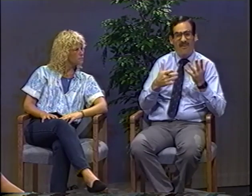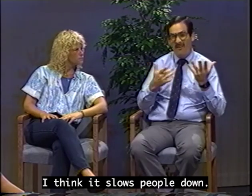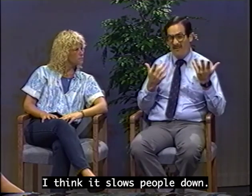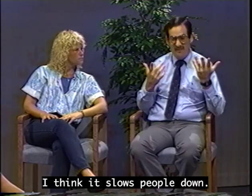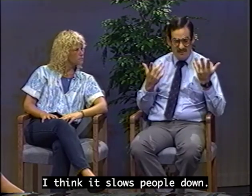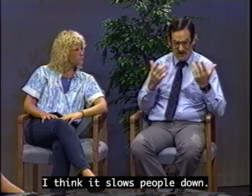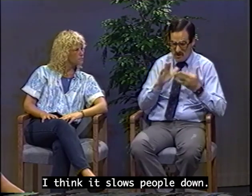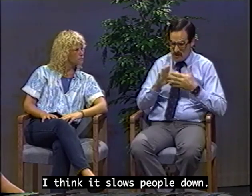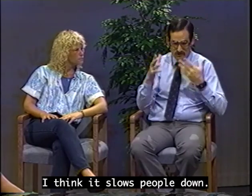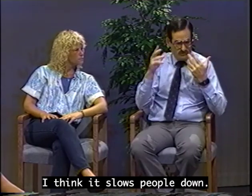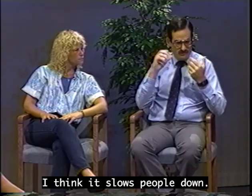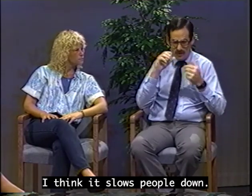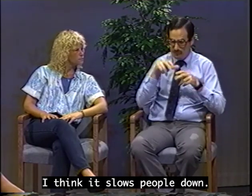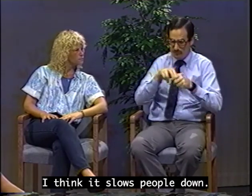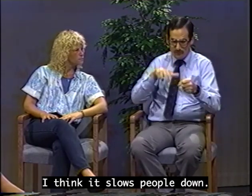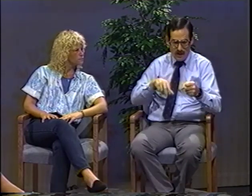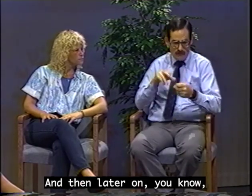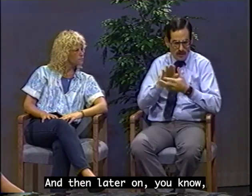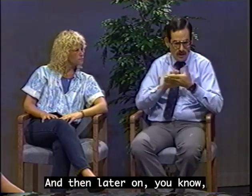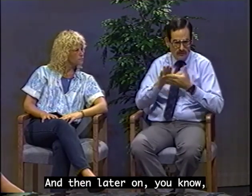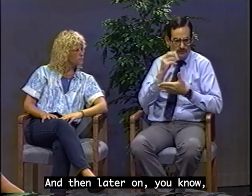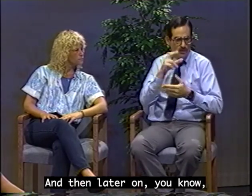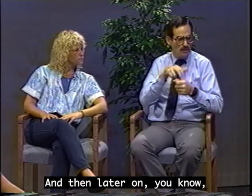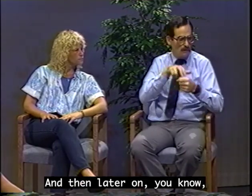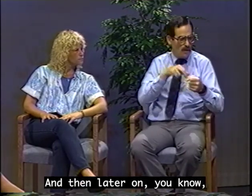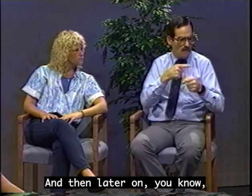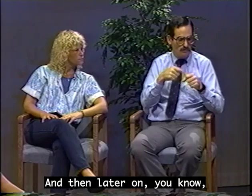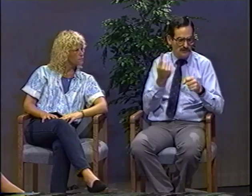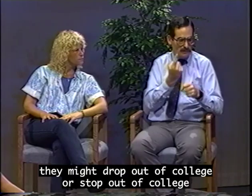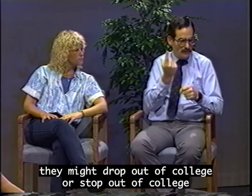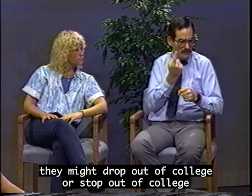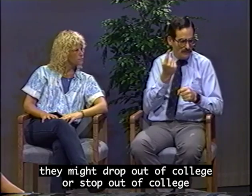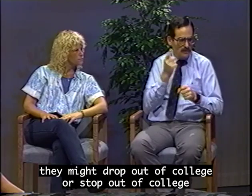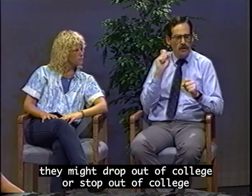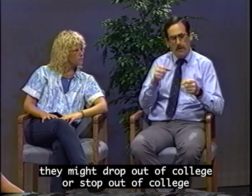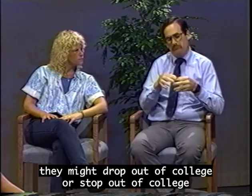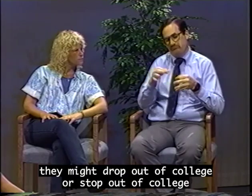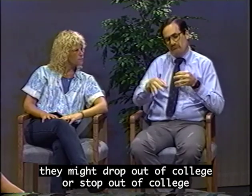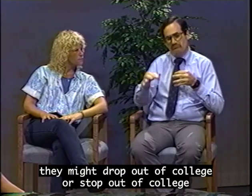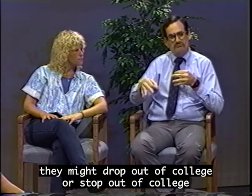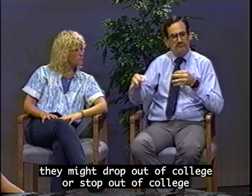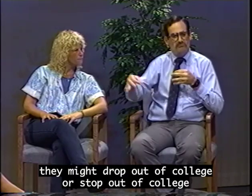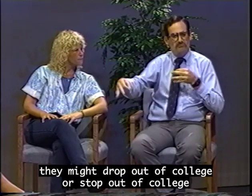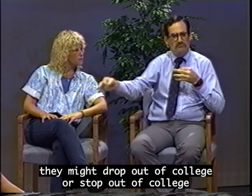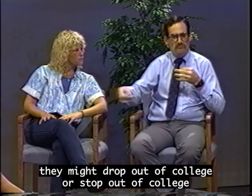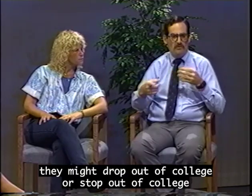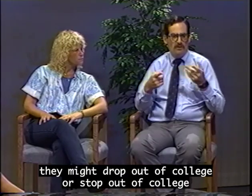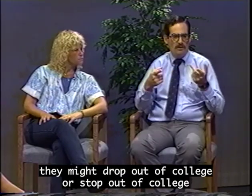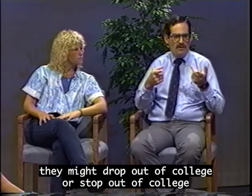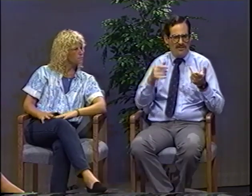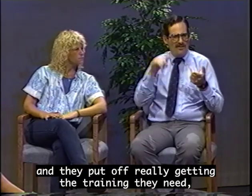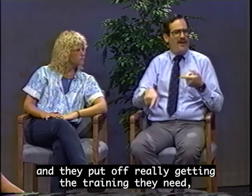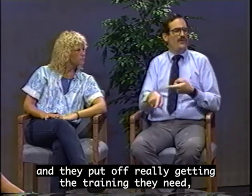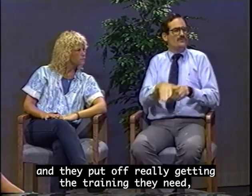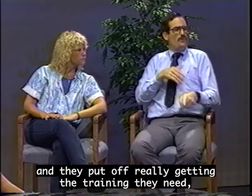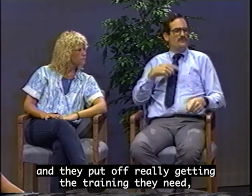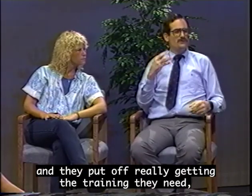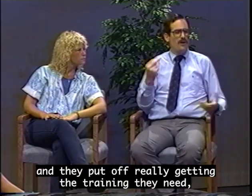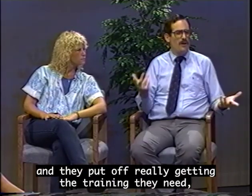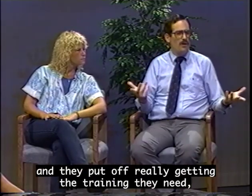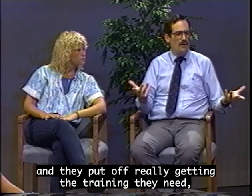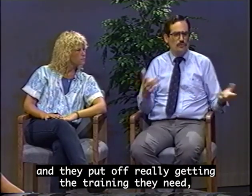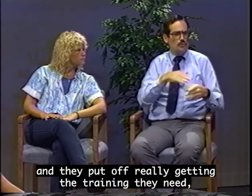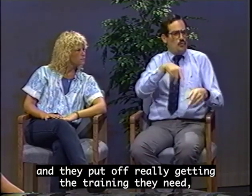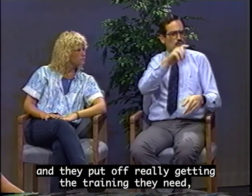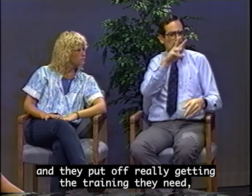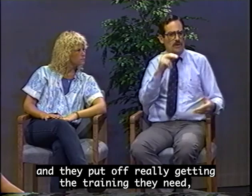done. I think it slows people down, and then later on, they might drop out of college or stop out of college, and they